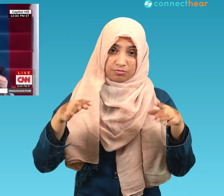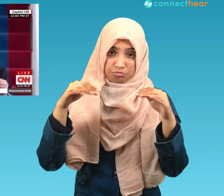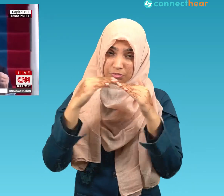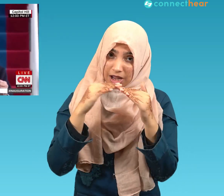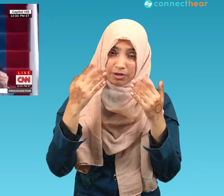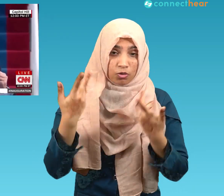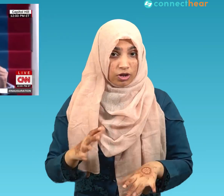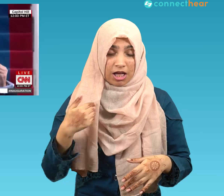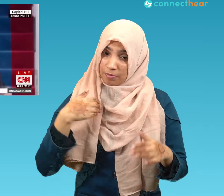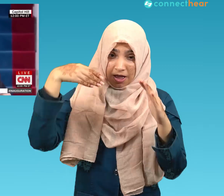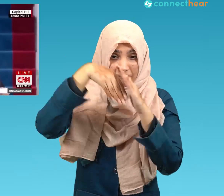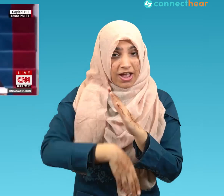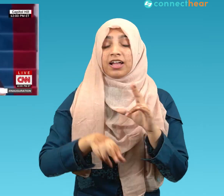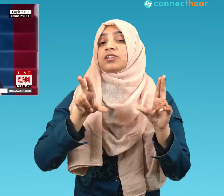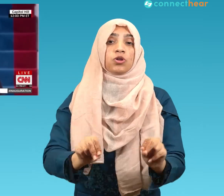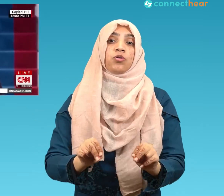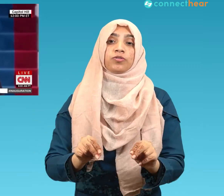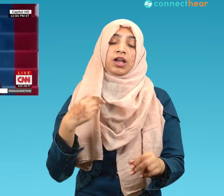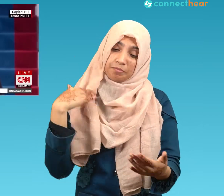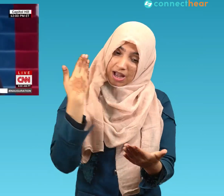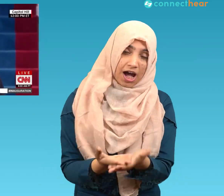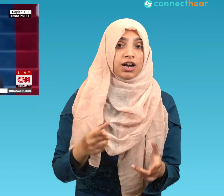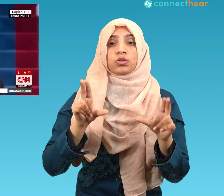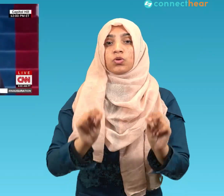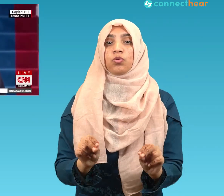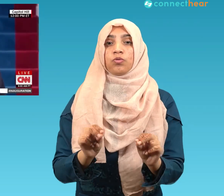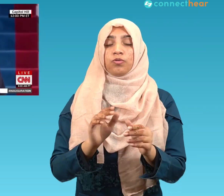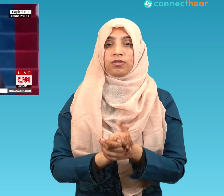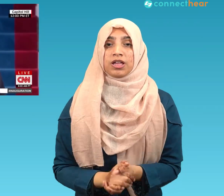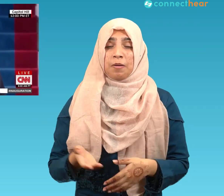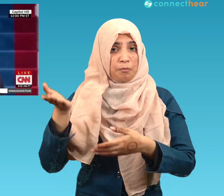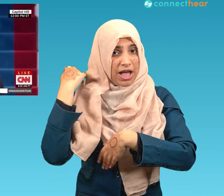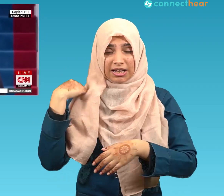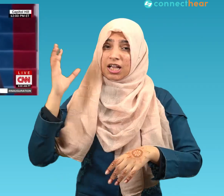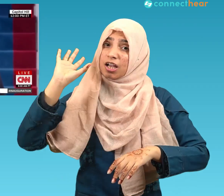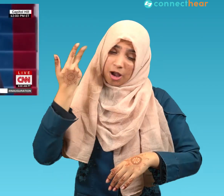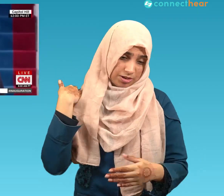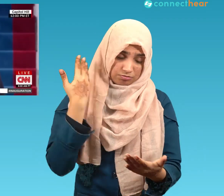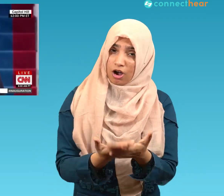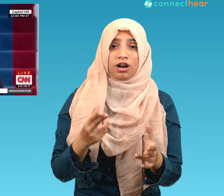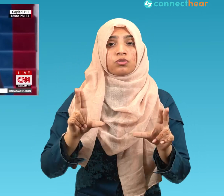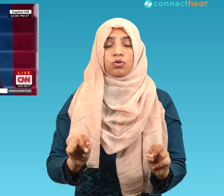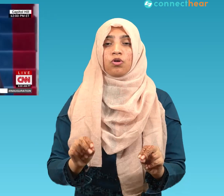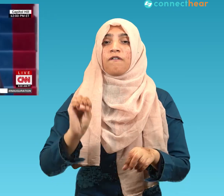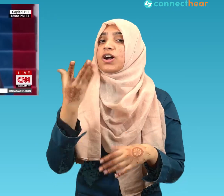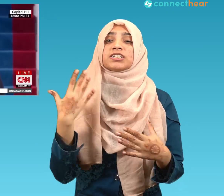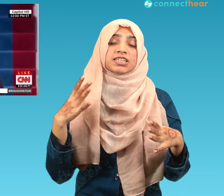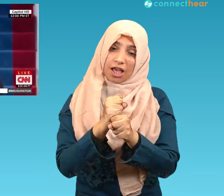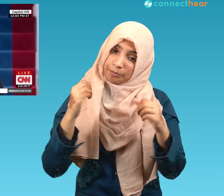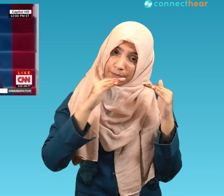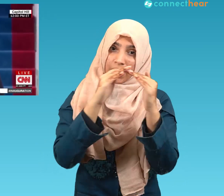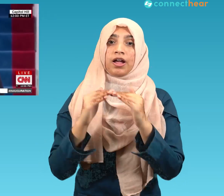never, ever, ever, ever failed in America when we've acted together. And so